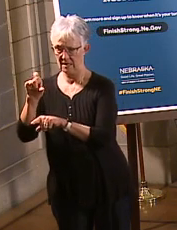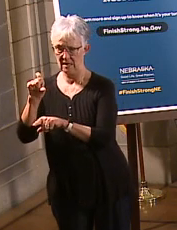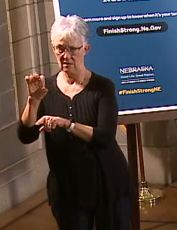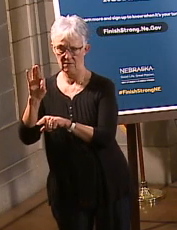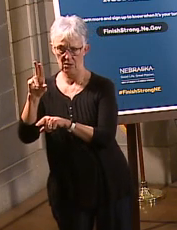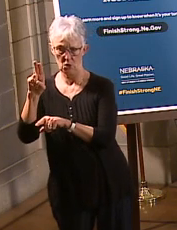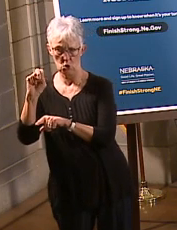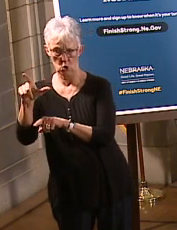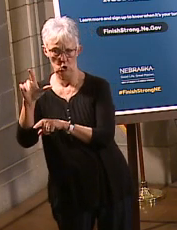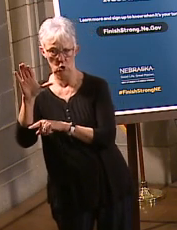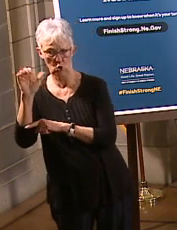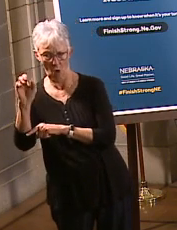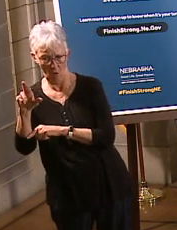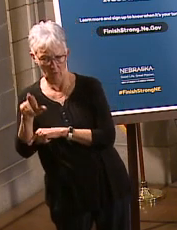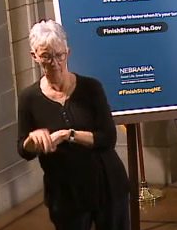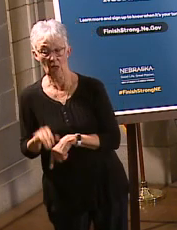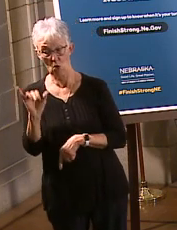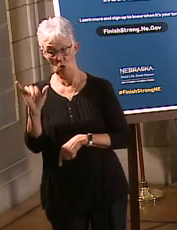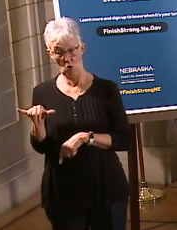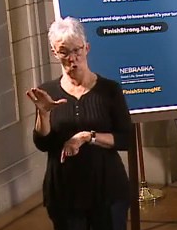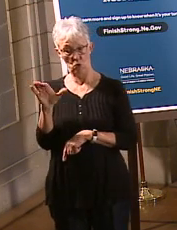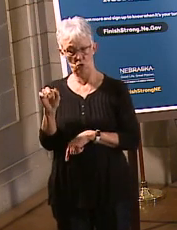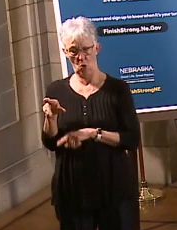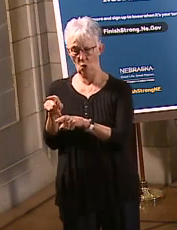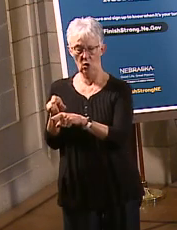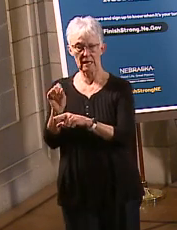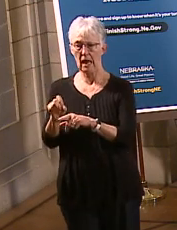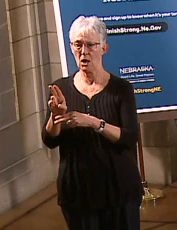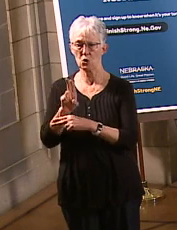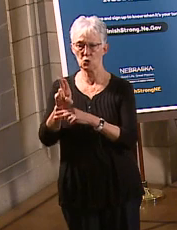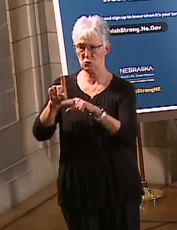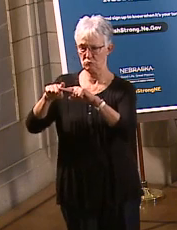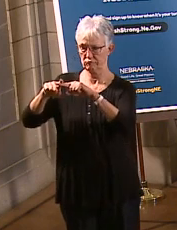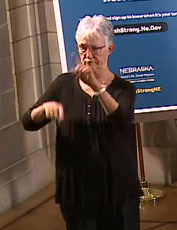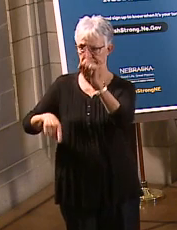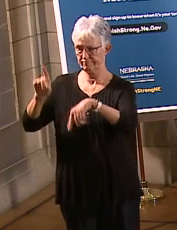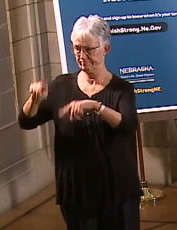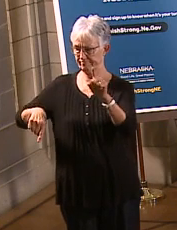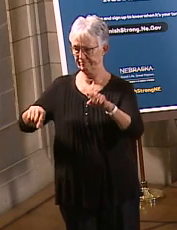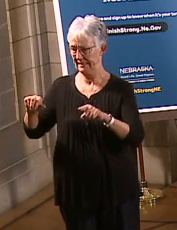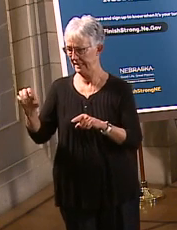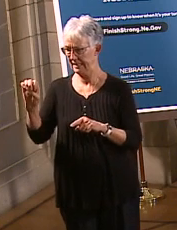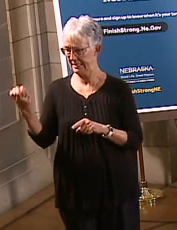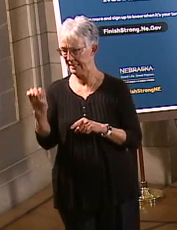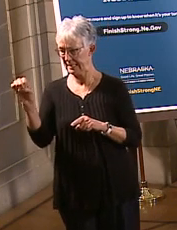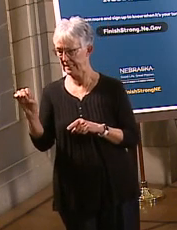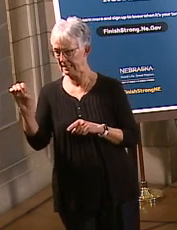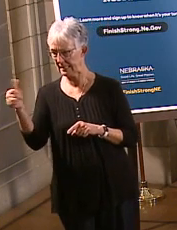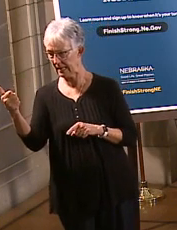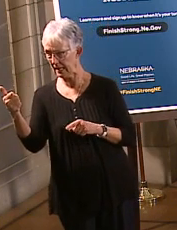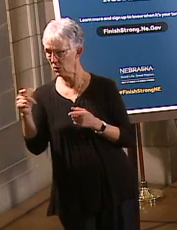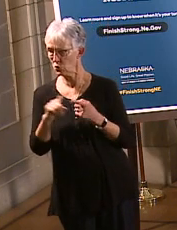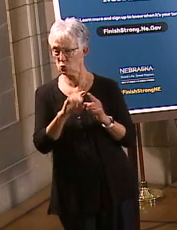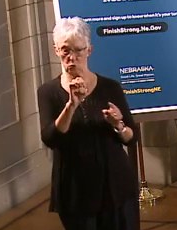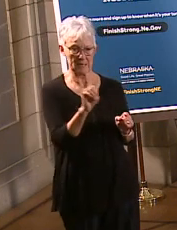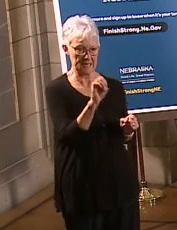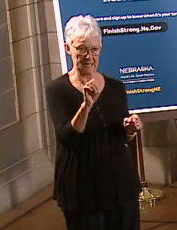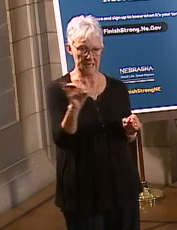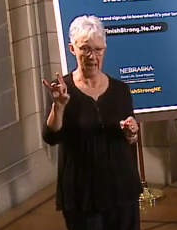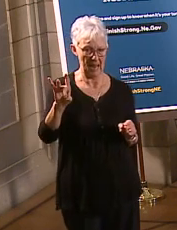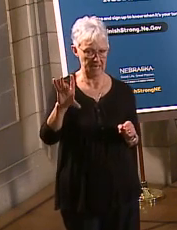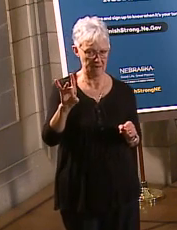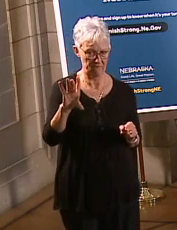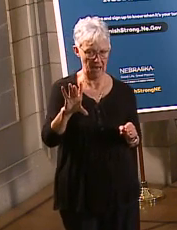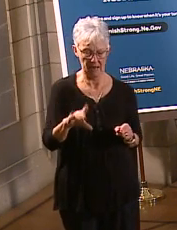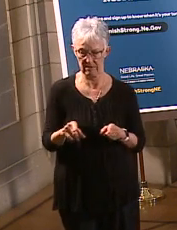are designed to run on a range of fuels from anywhere from E10 to E85. So it's not an engine